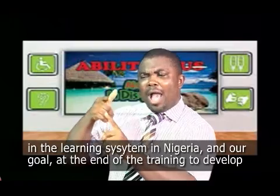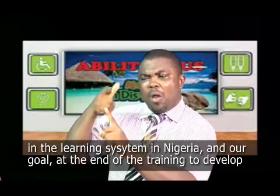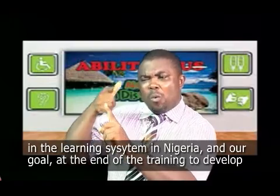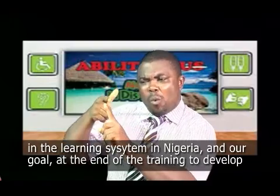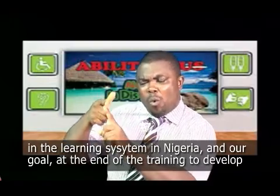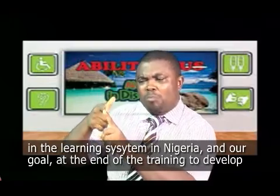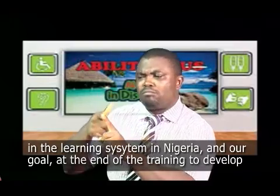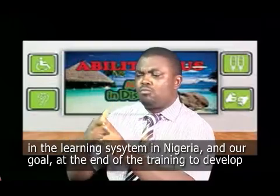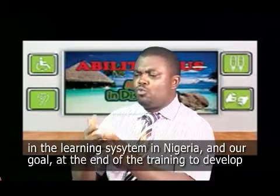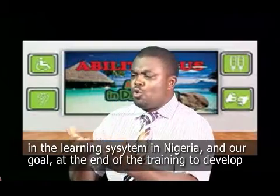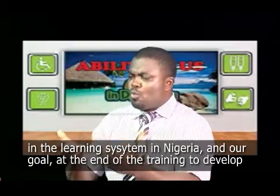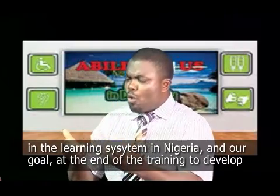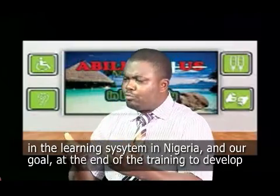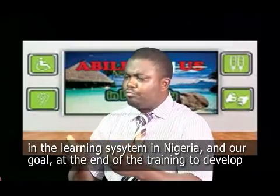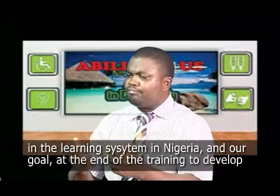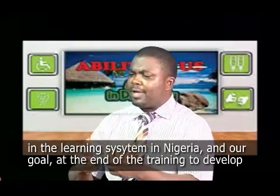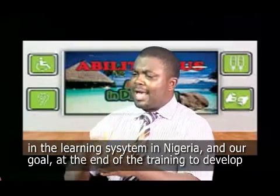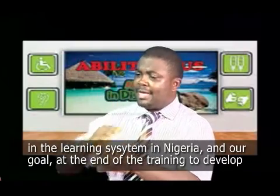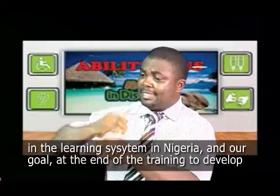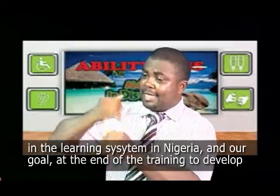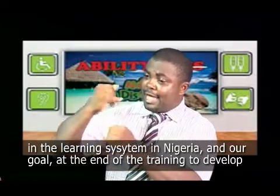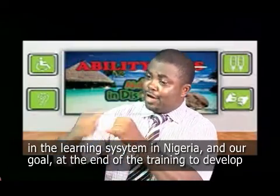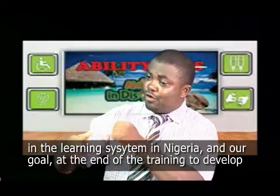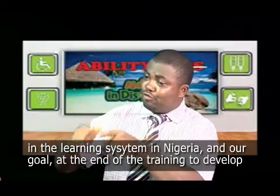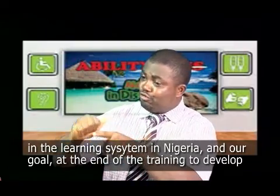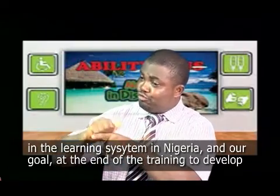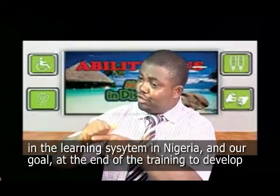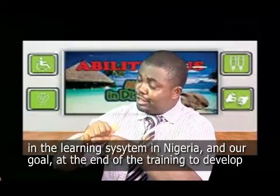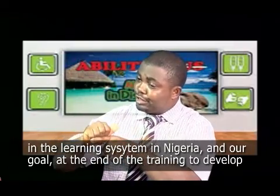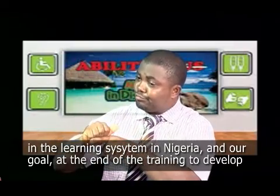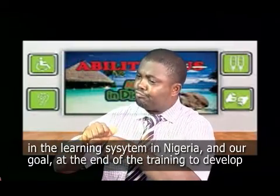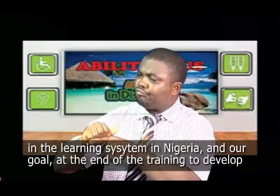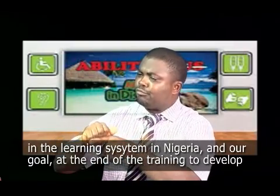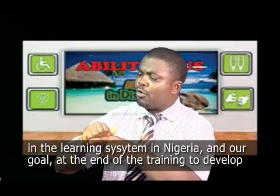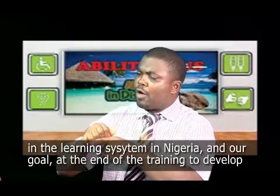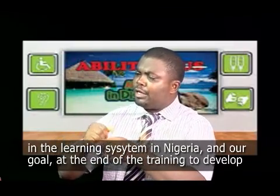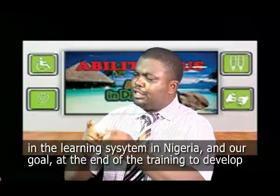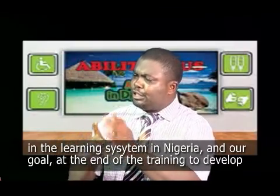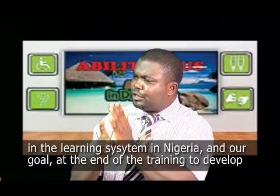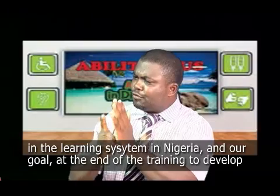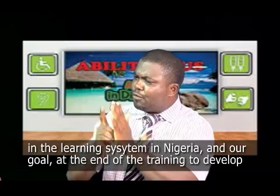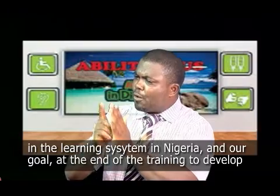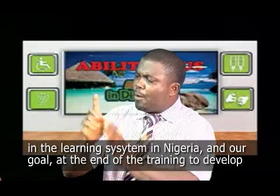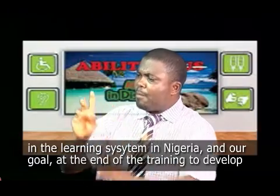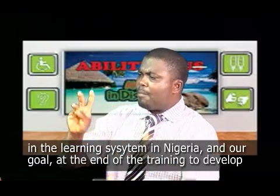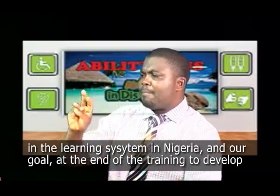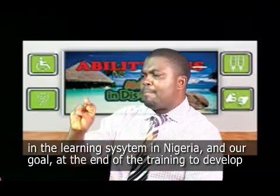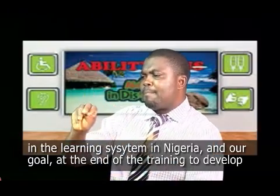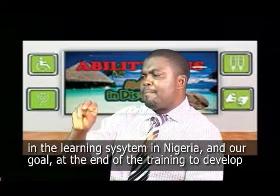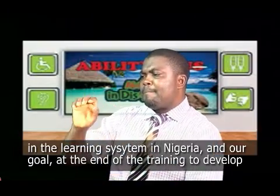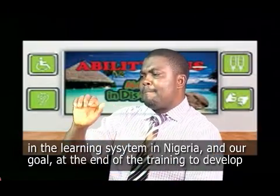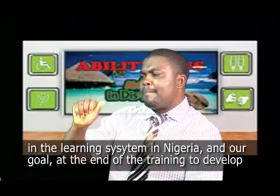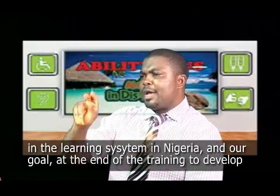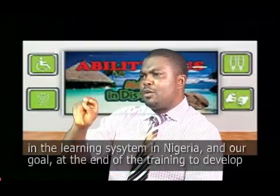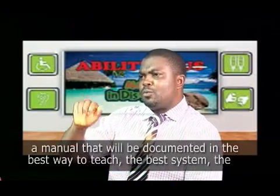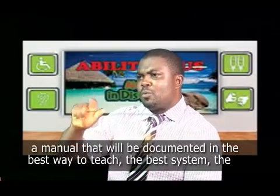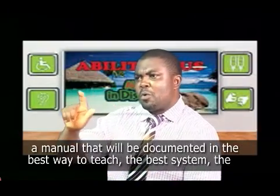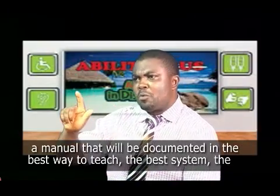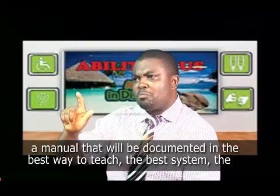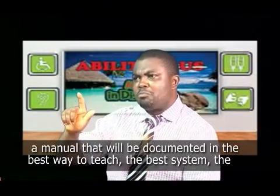Nigeria. And our goal is to bring, at the end of the training, to develop a